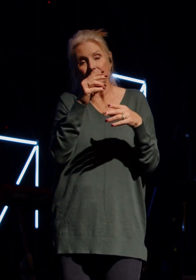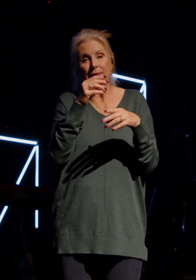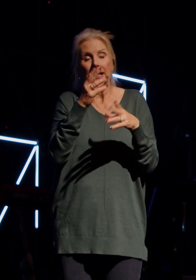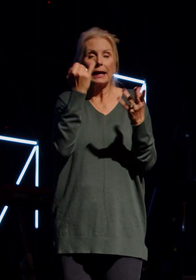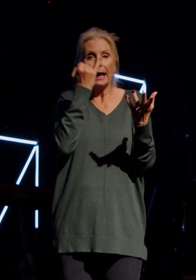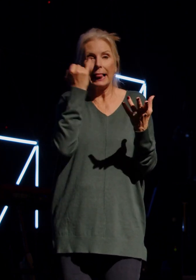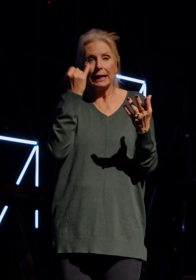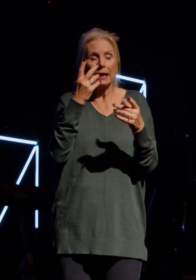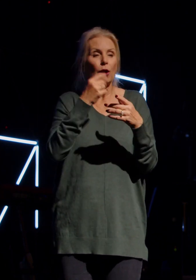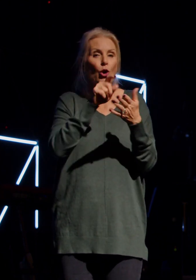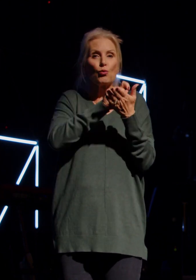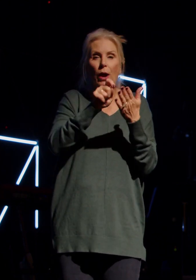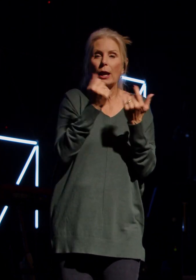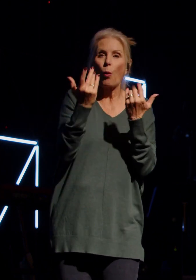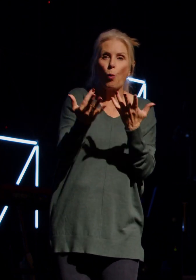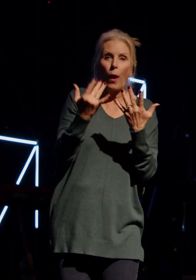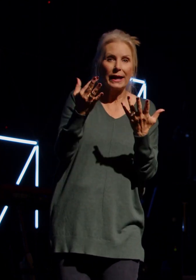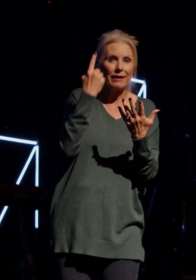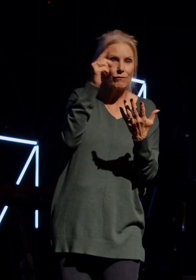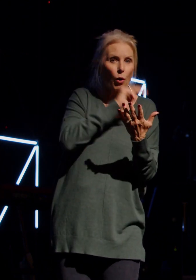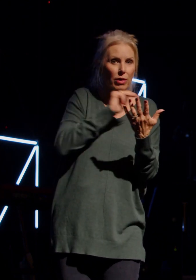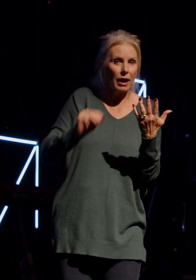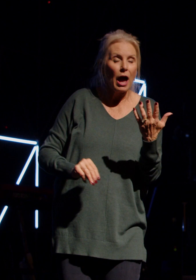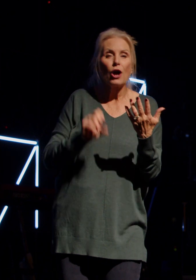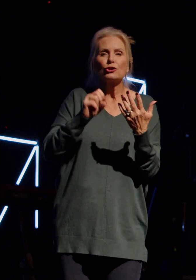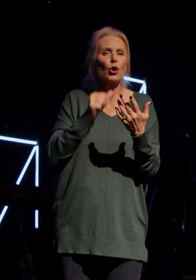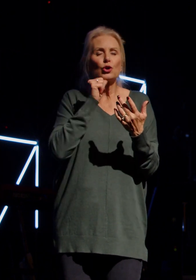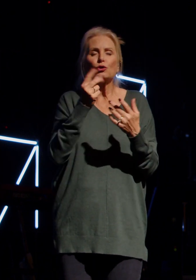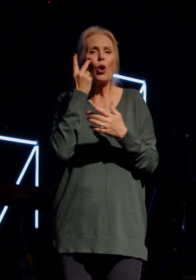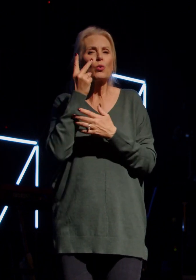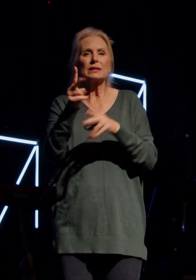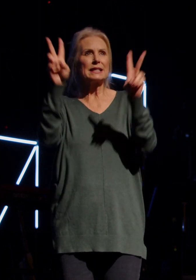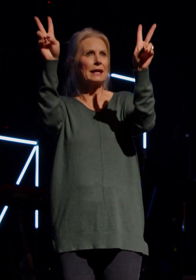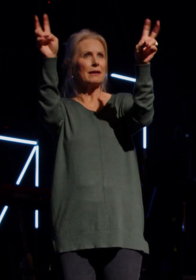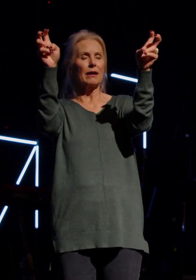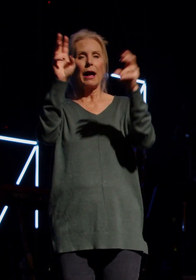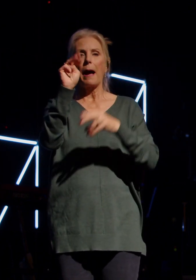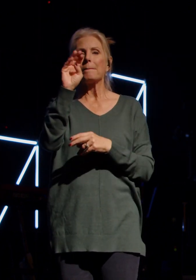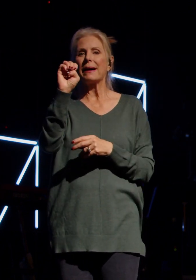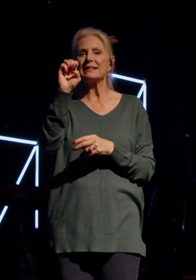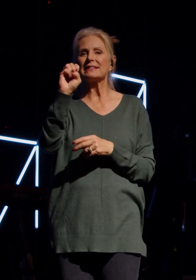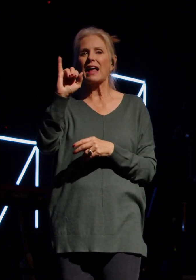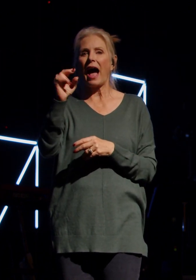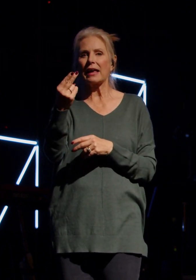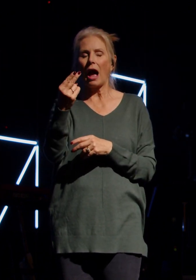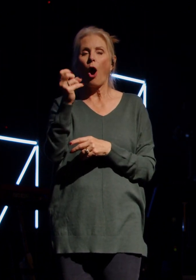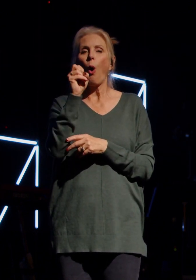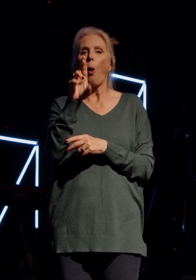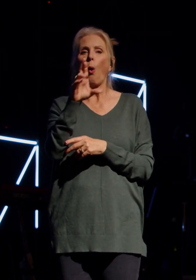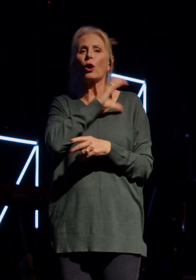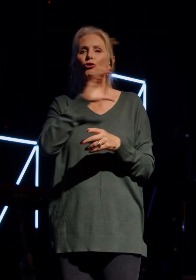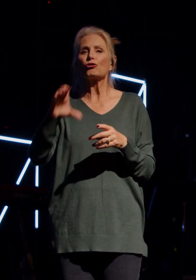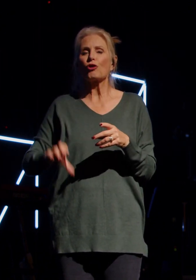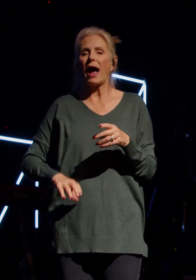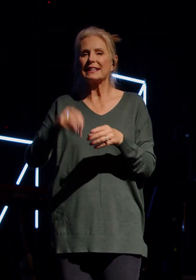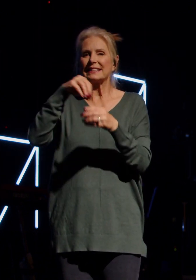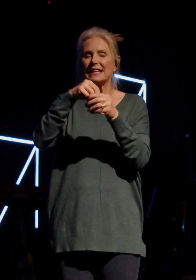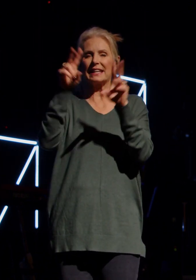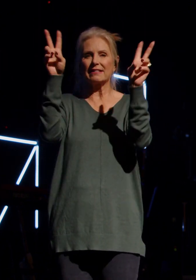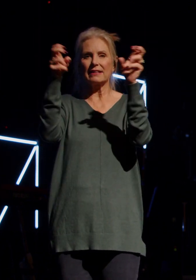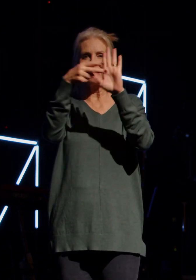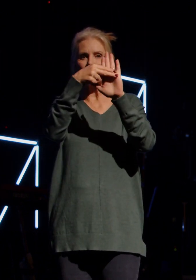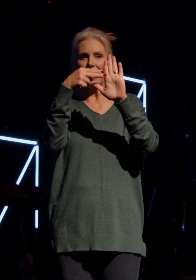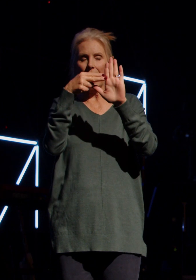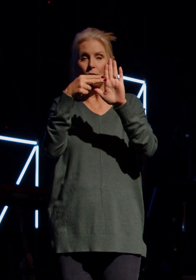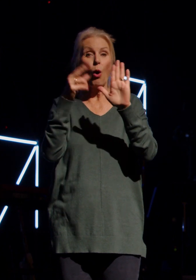something also interesting that we'll think through as we go through this, you don't see the title Messiah or Christ very often in Mark. Why? Because he's writing to